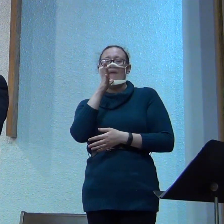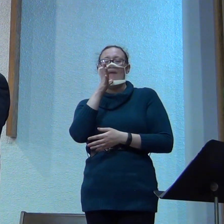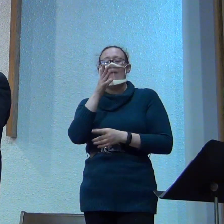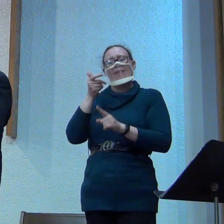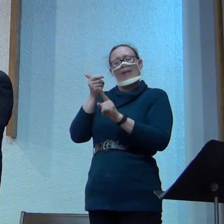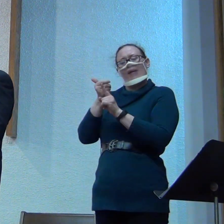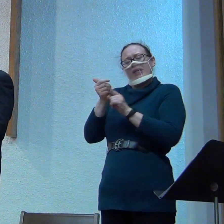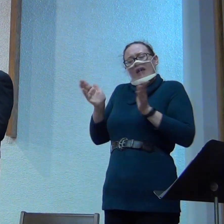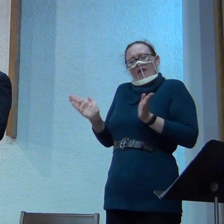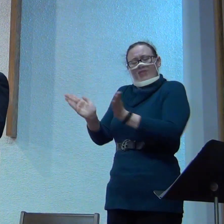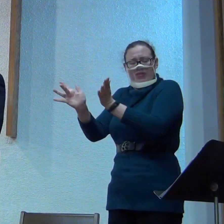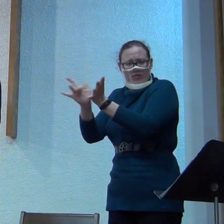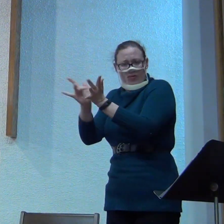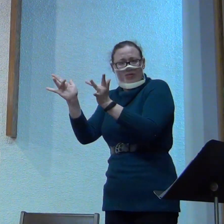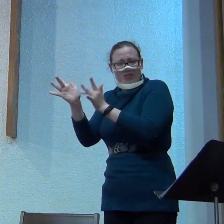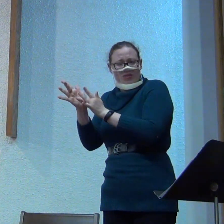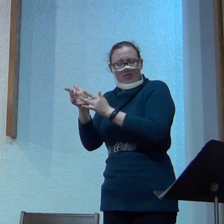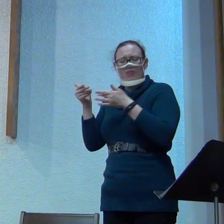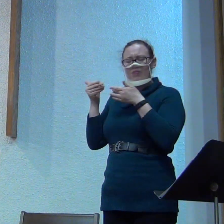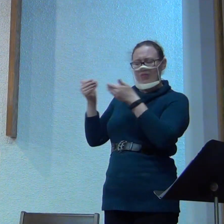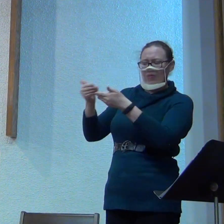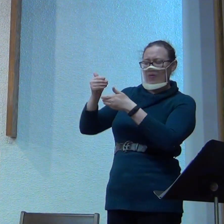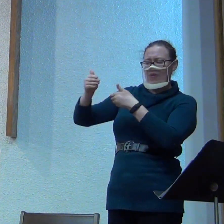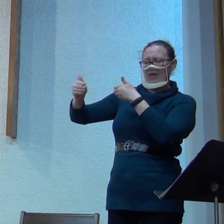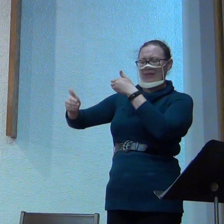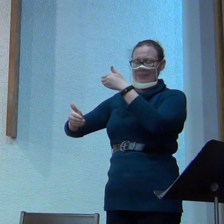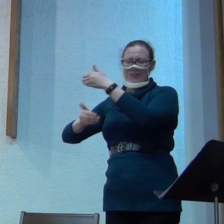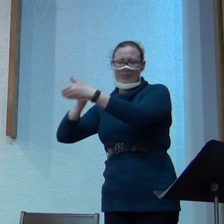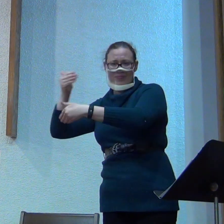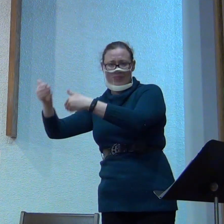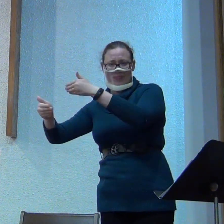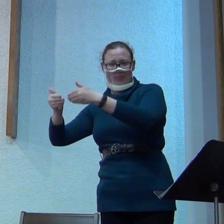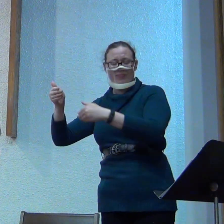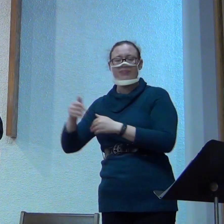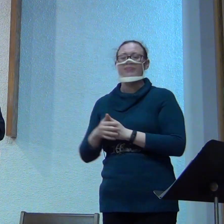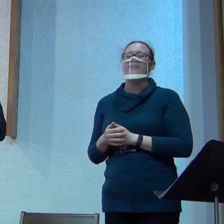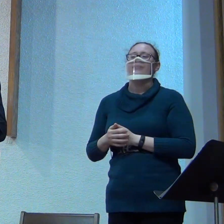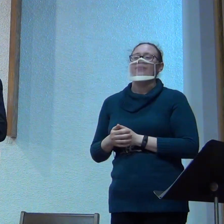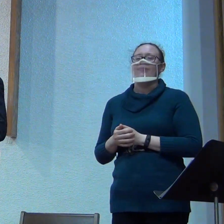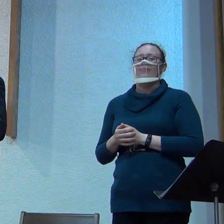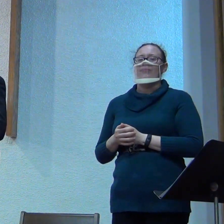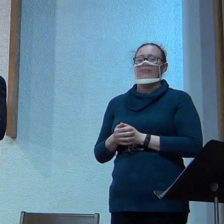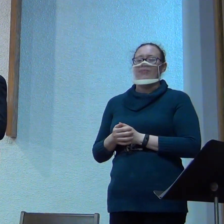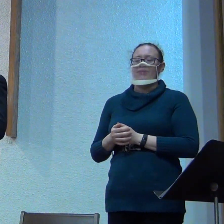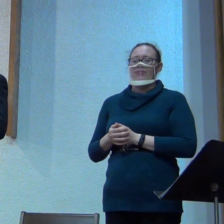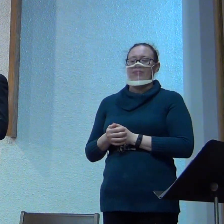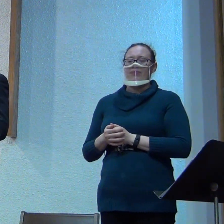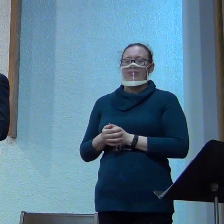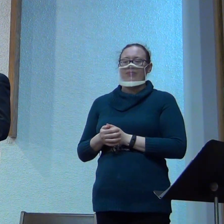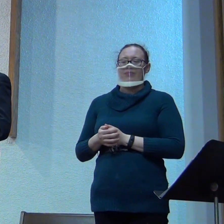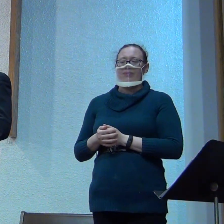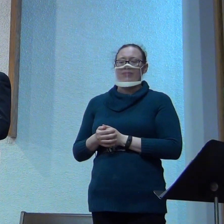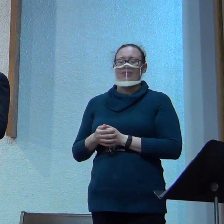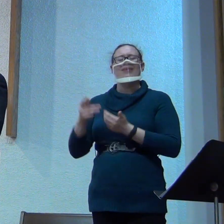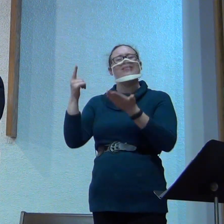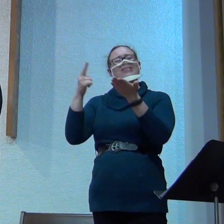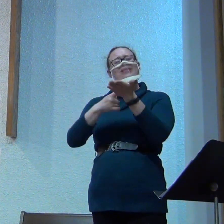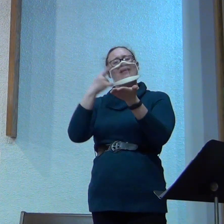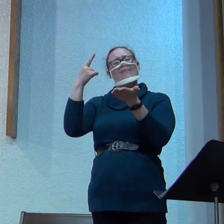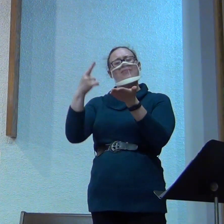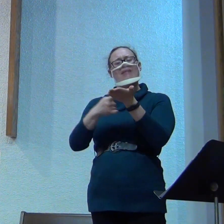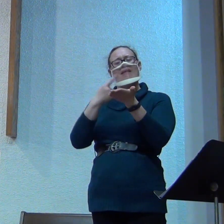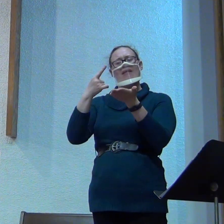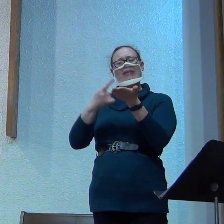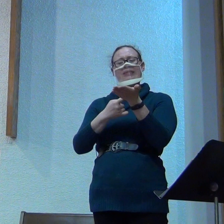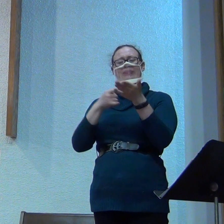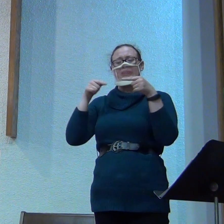spark to get Jesus' public ministry started. And sometimes in this